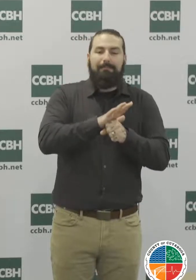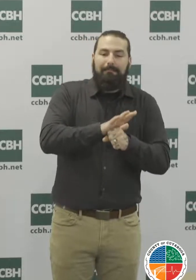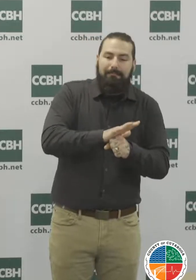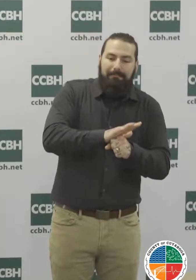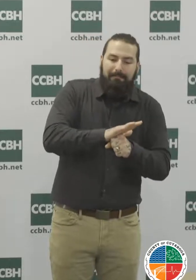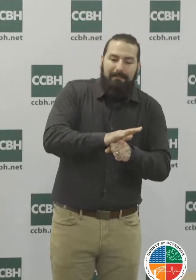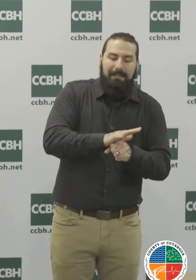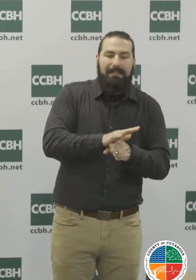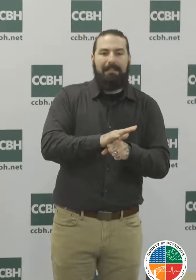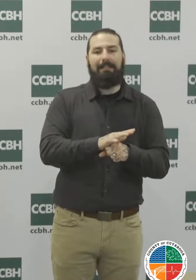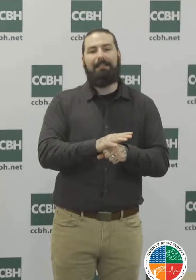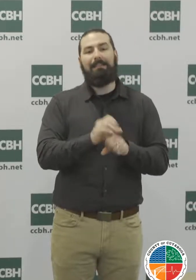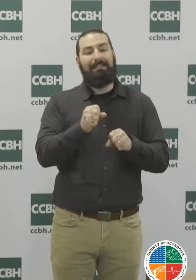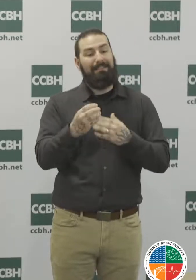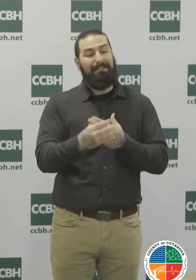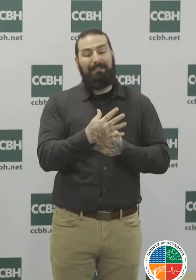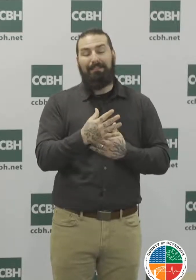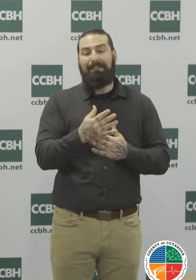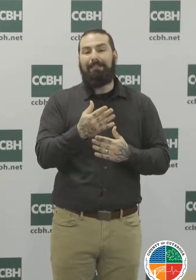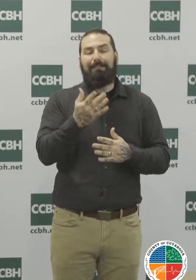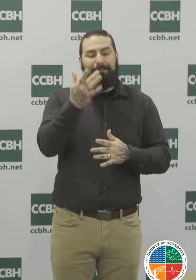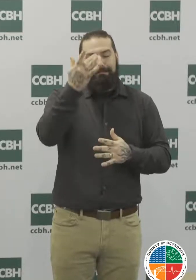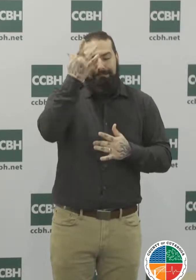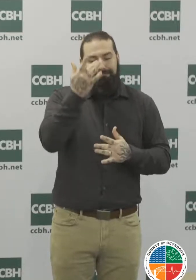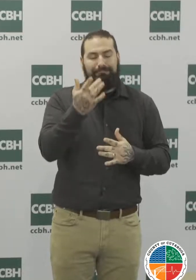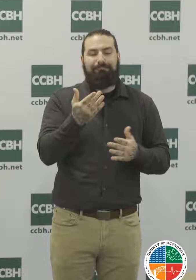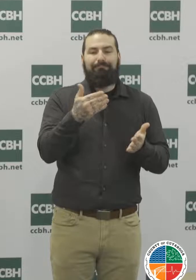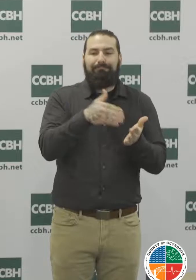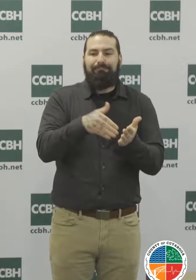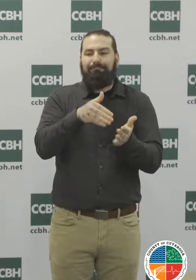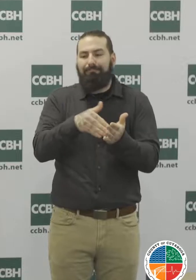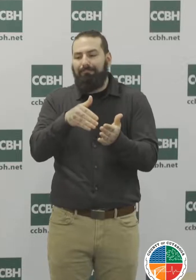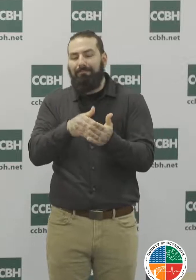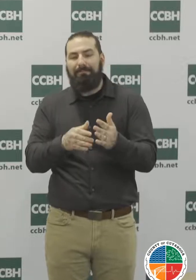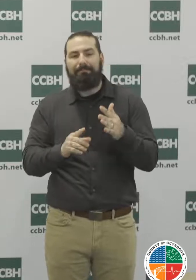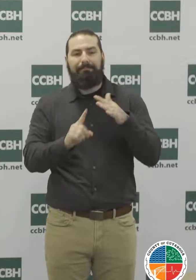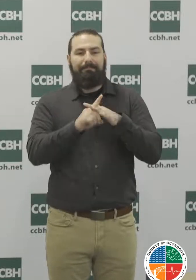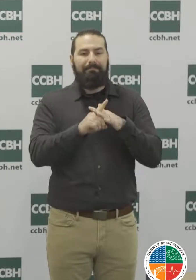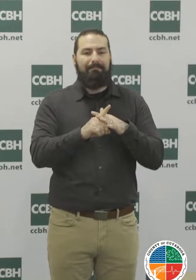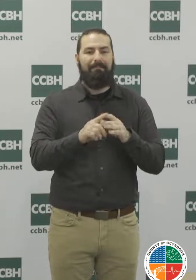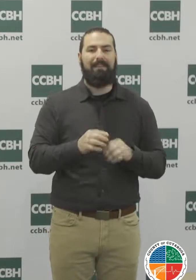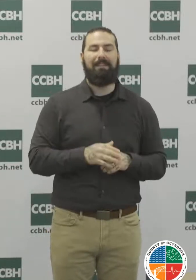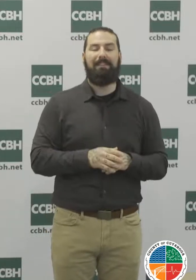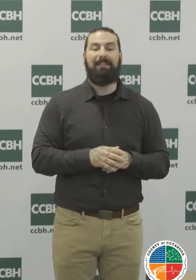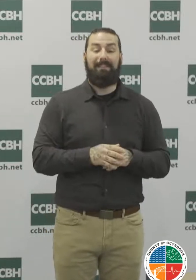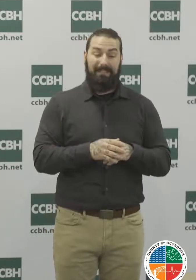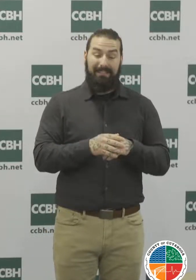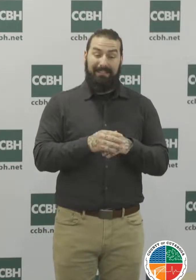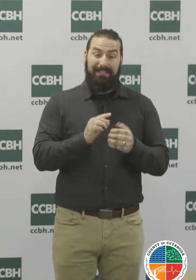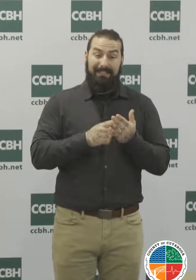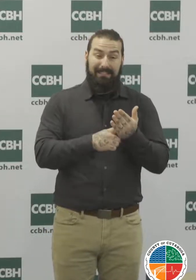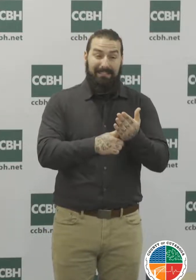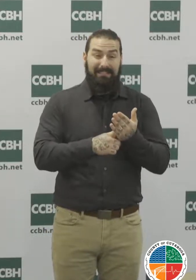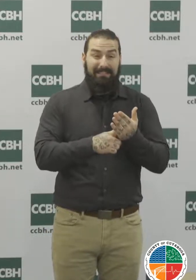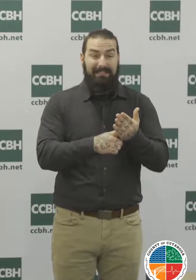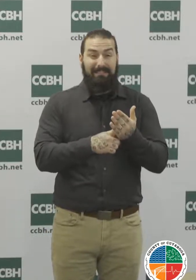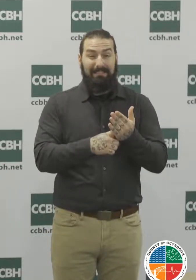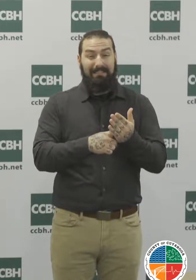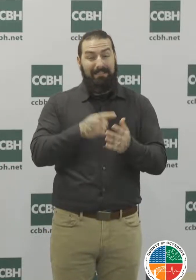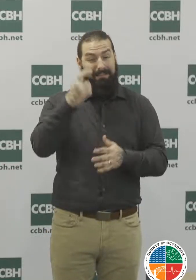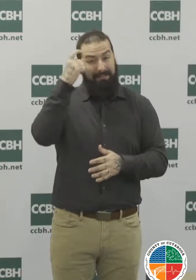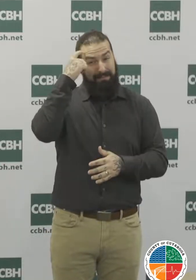of chronic disease. Addressing mental health is often taboo, but the message I would like to share